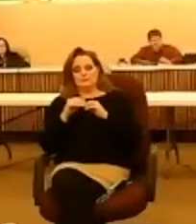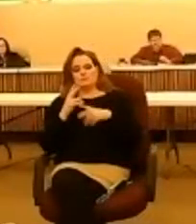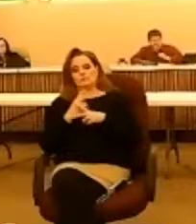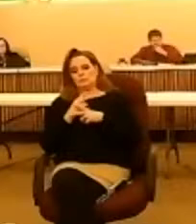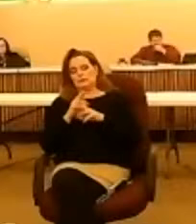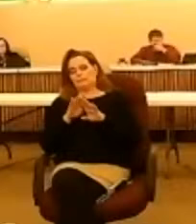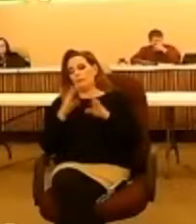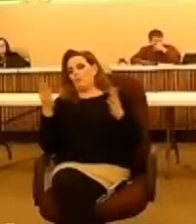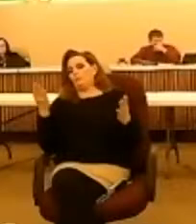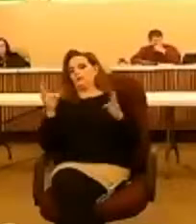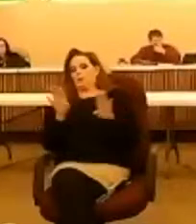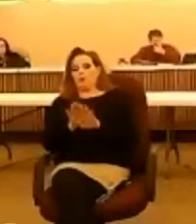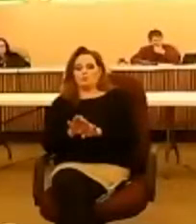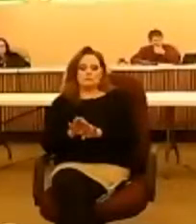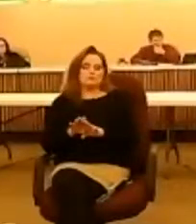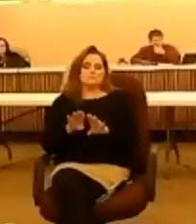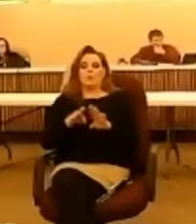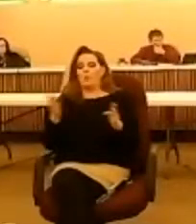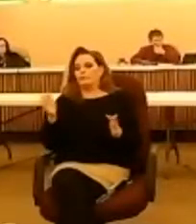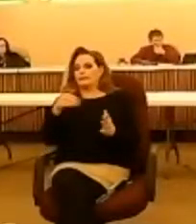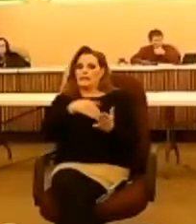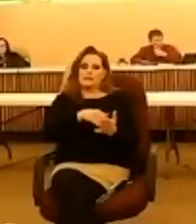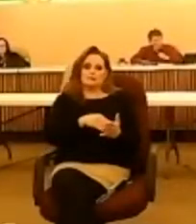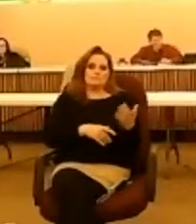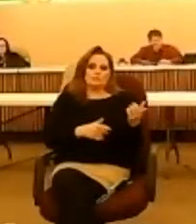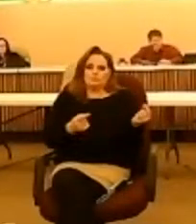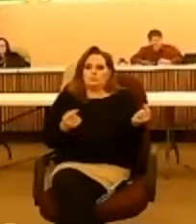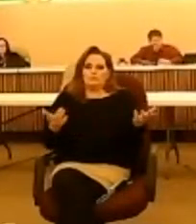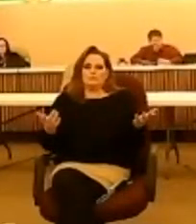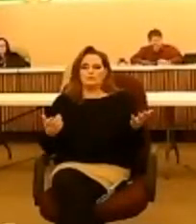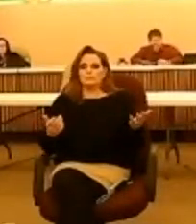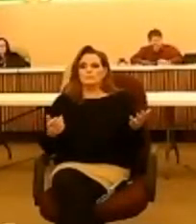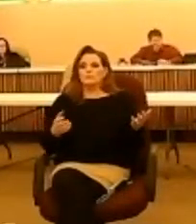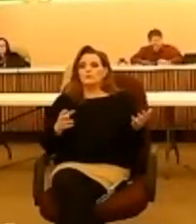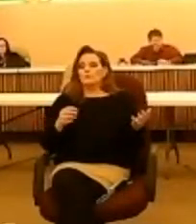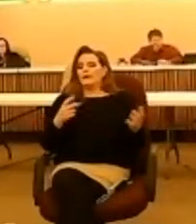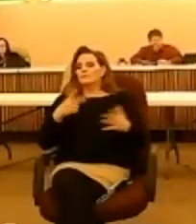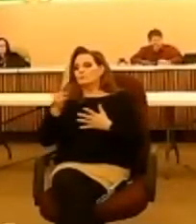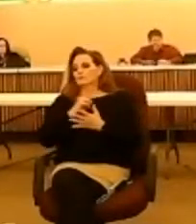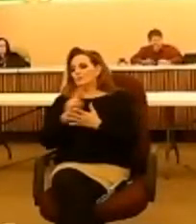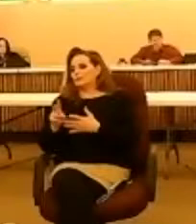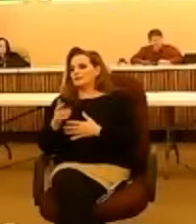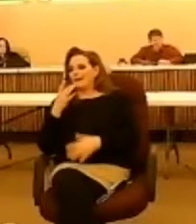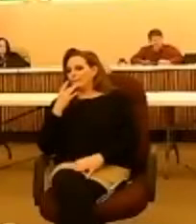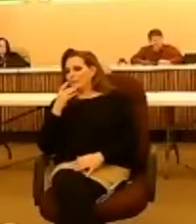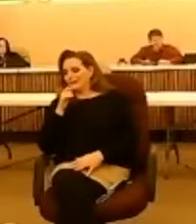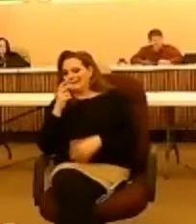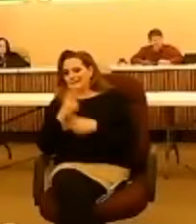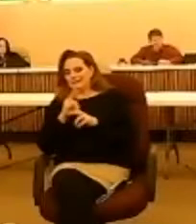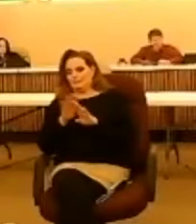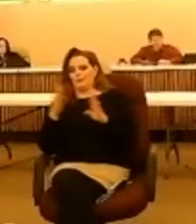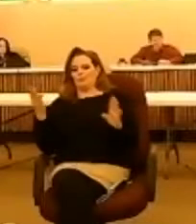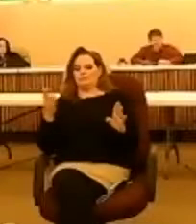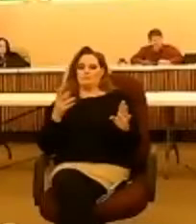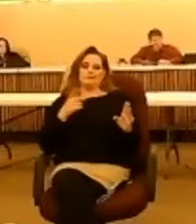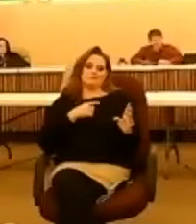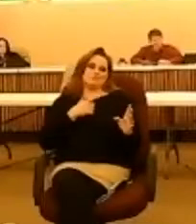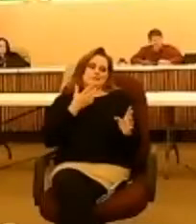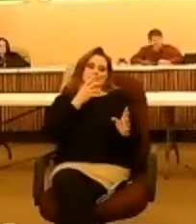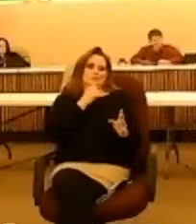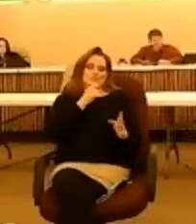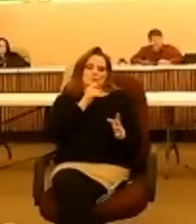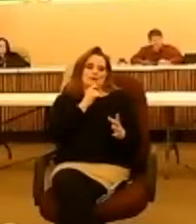we close it, reopen as necessary? If we're going to be 2 weeks, I'd rather not keep it open because then we wouldn't be here next week.